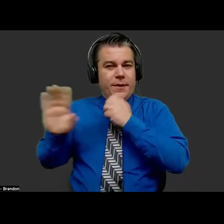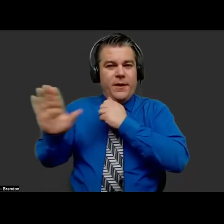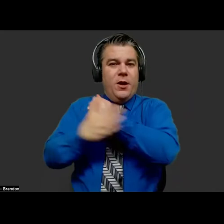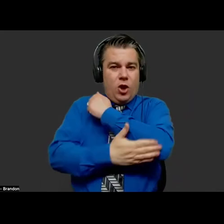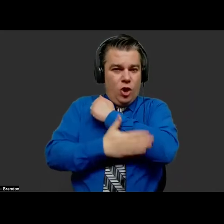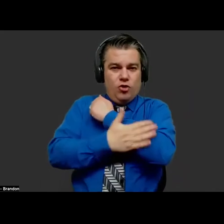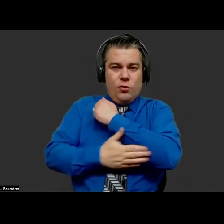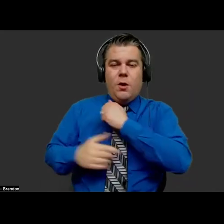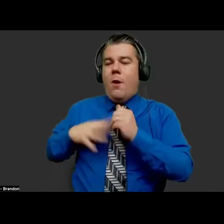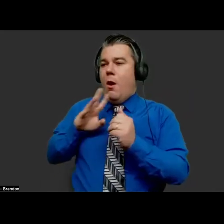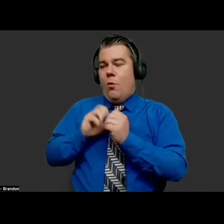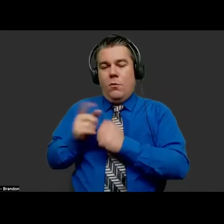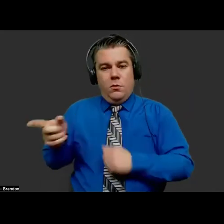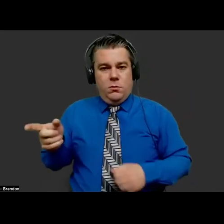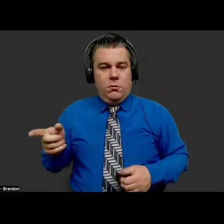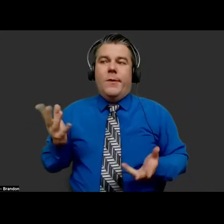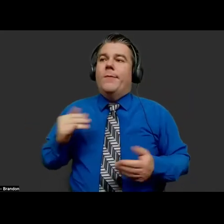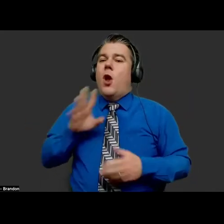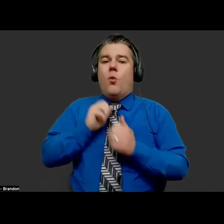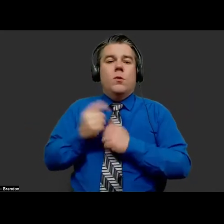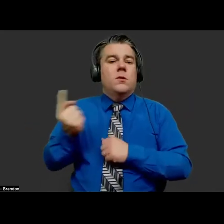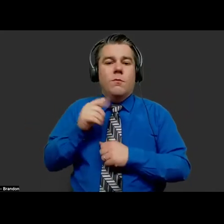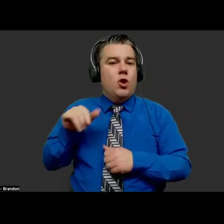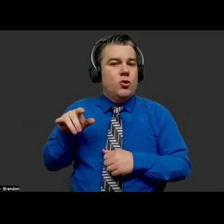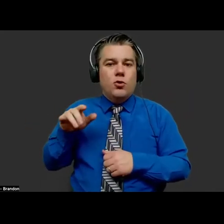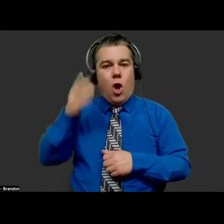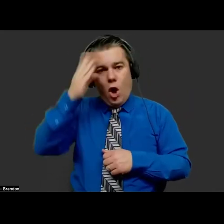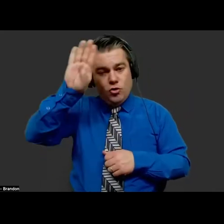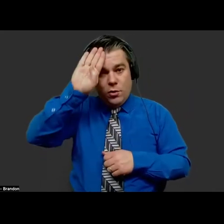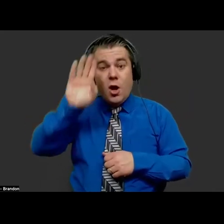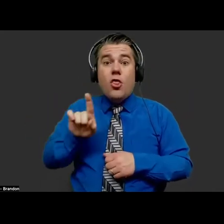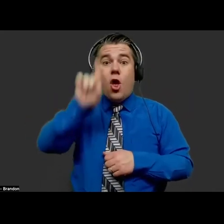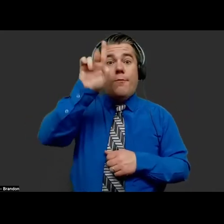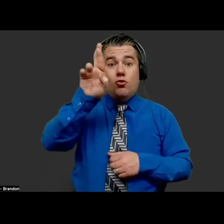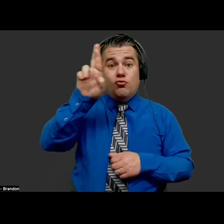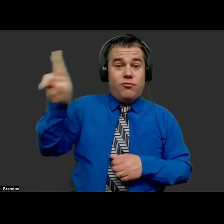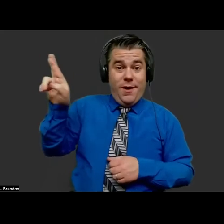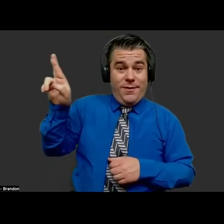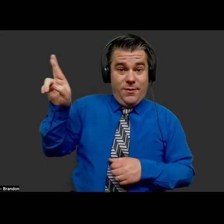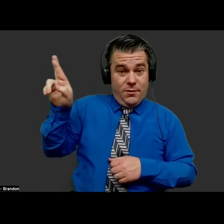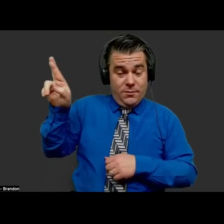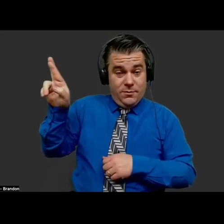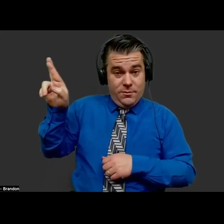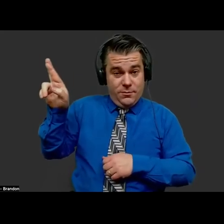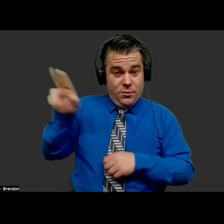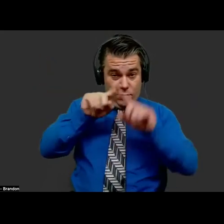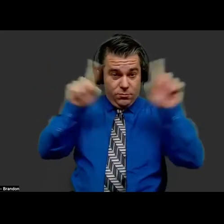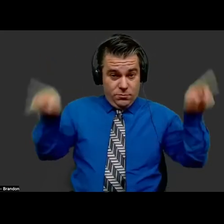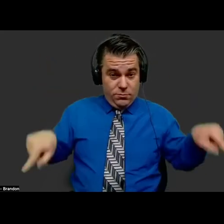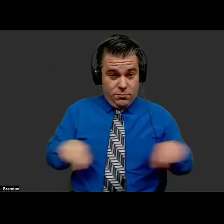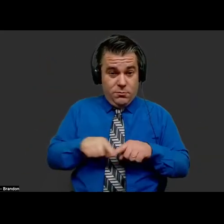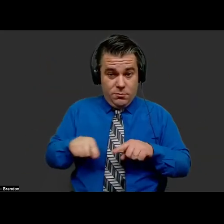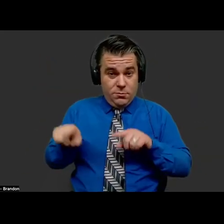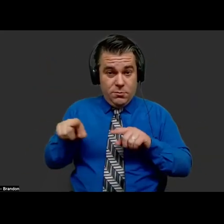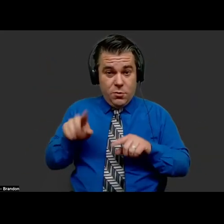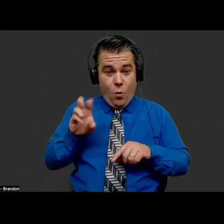talking to. Okay, so if you're talking to somebody in Australia, up in the upper right hand corner of your